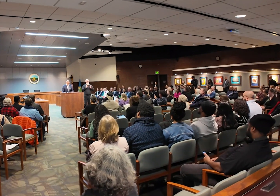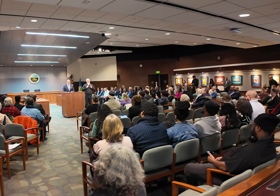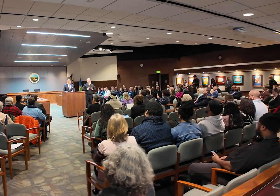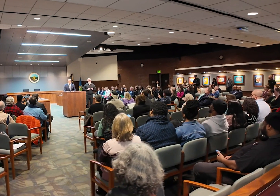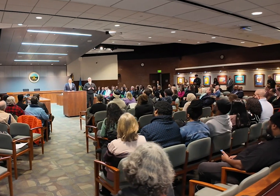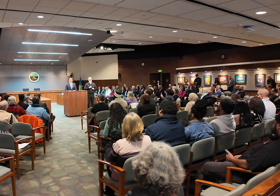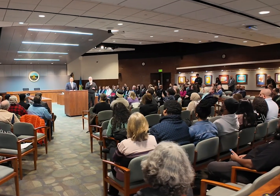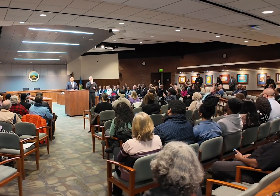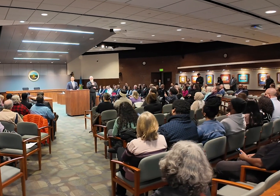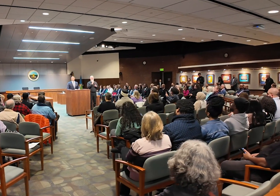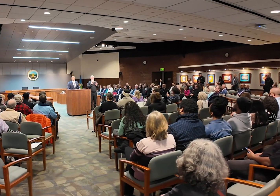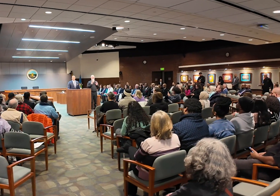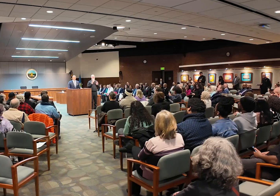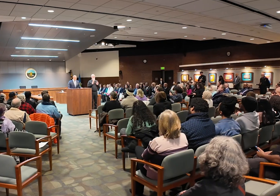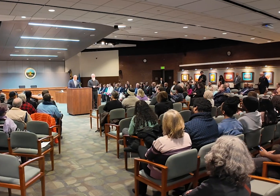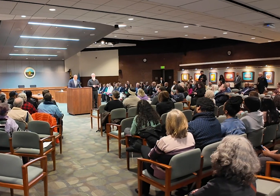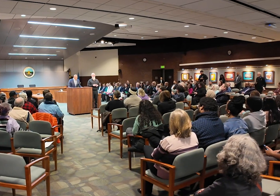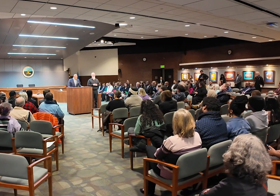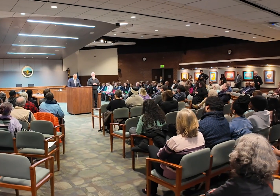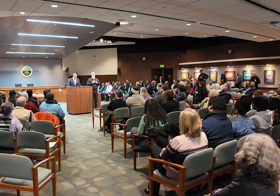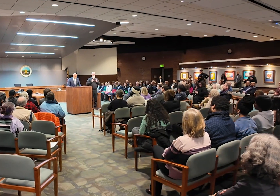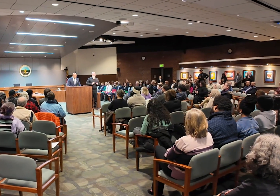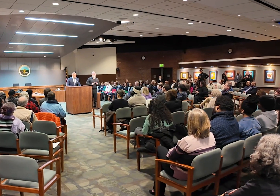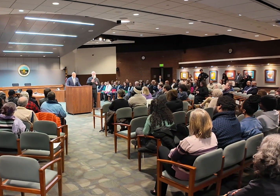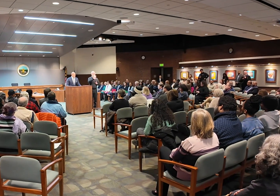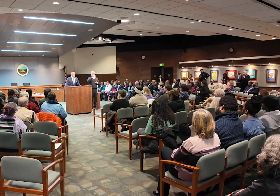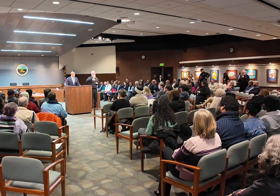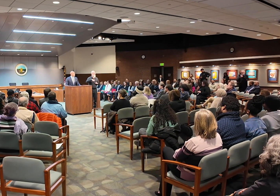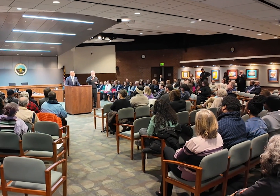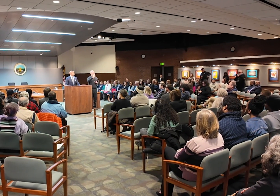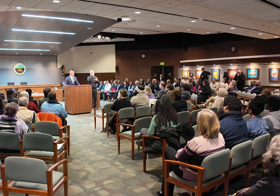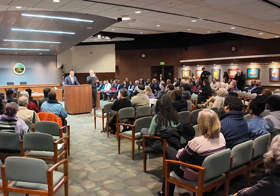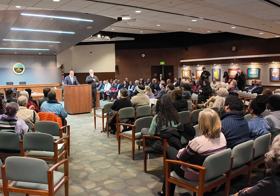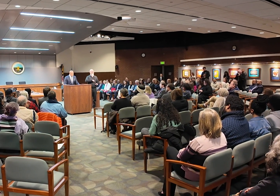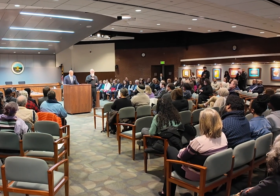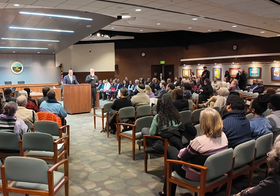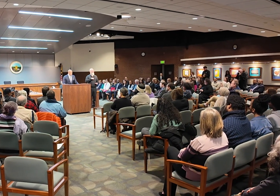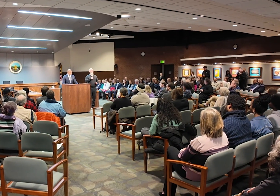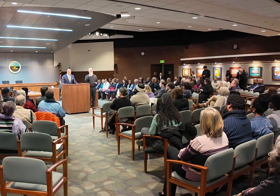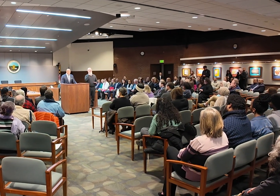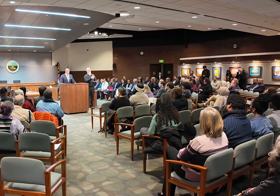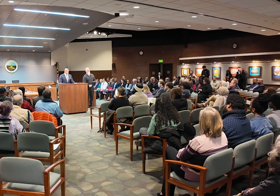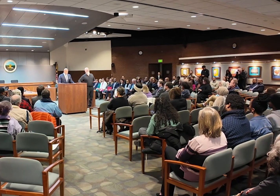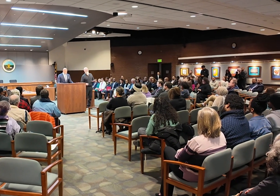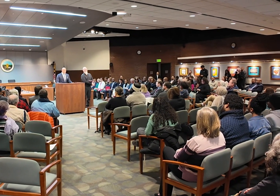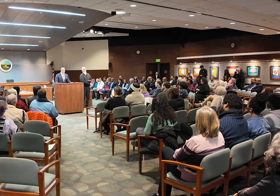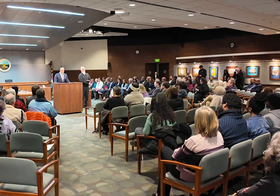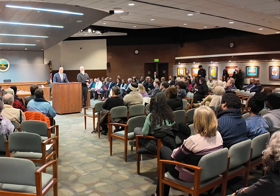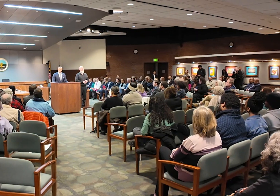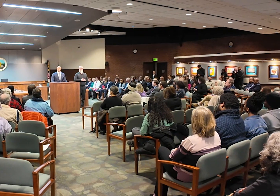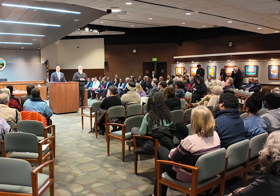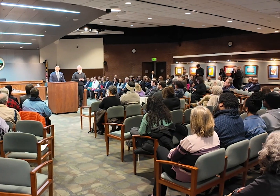basic human needs and dignity are denied. And of course, local government has very real concerns